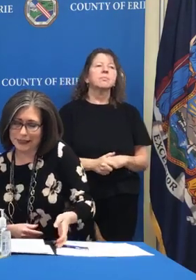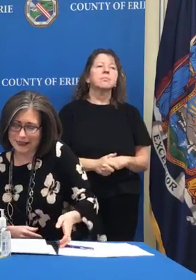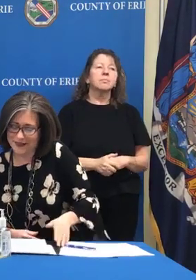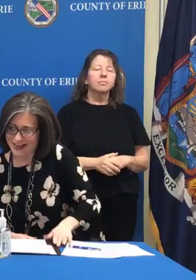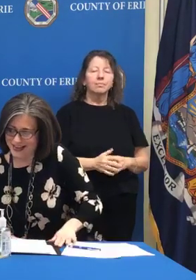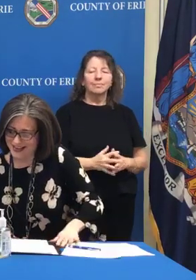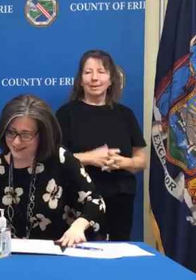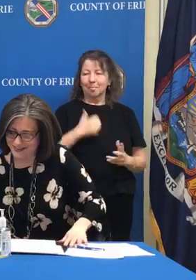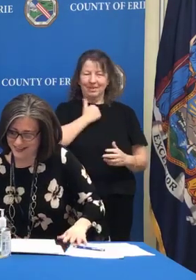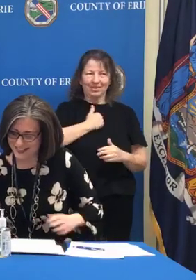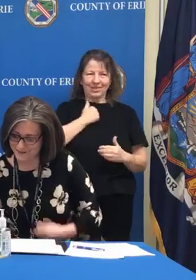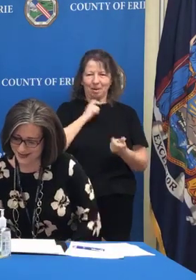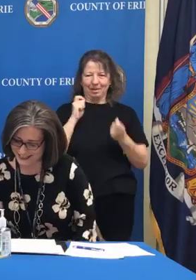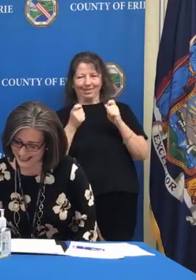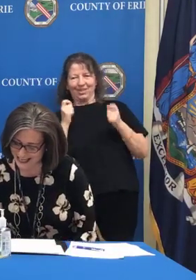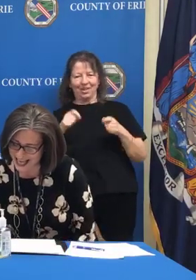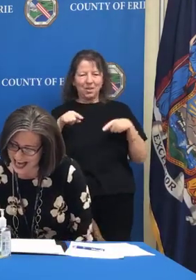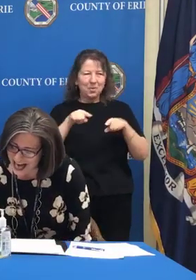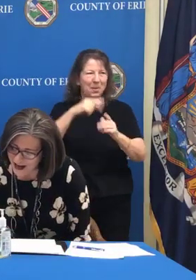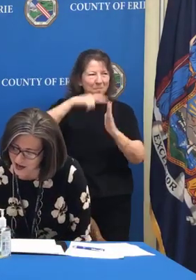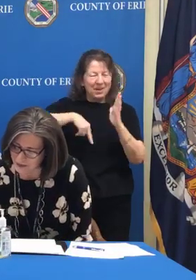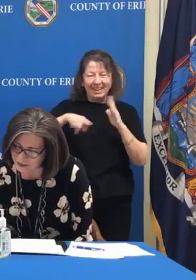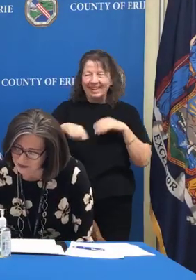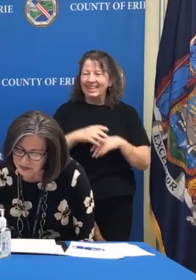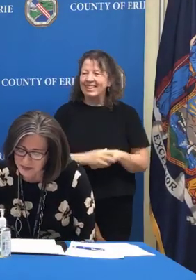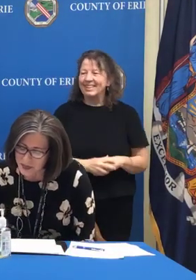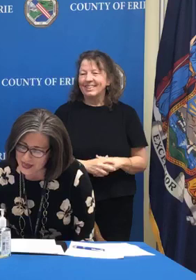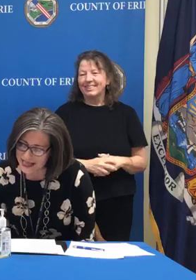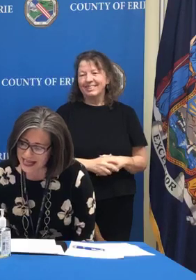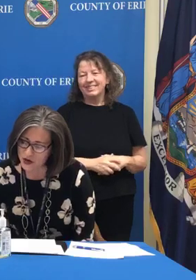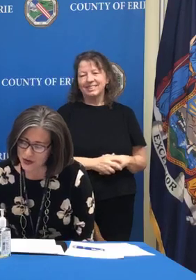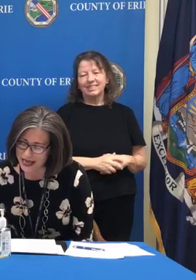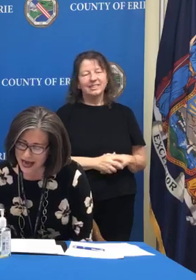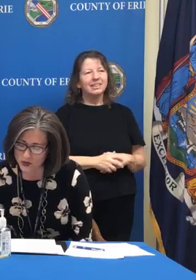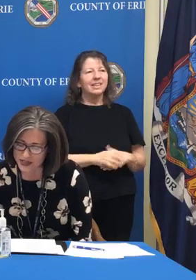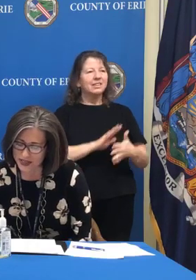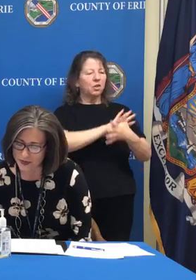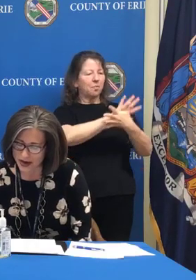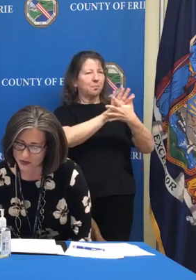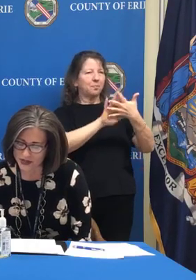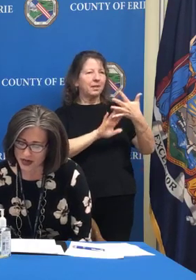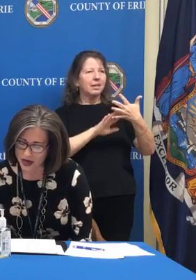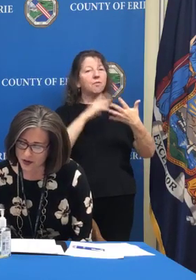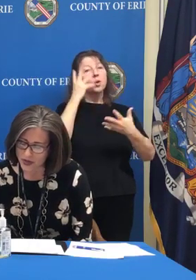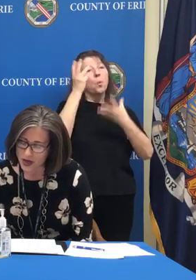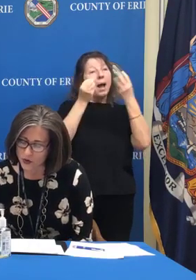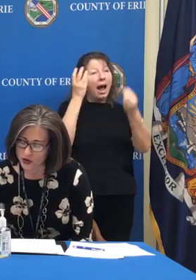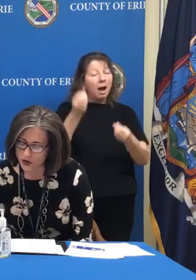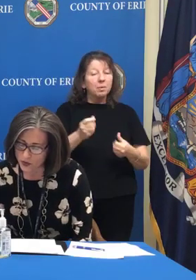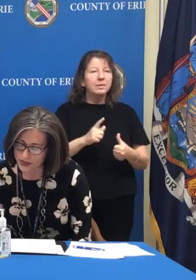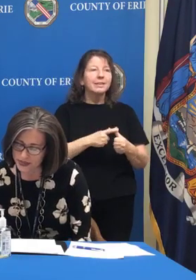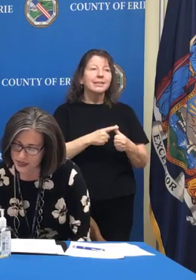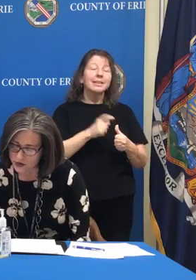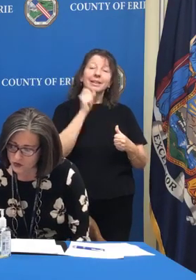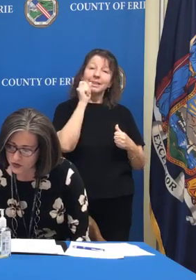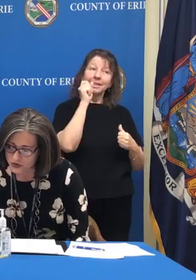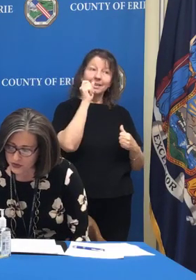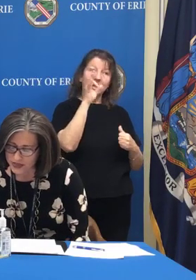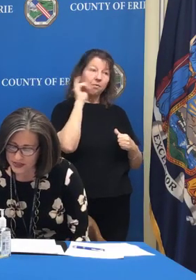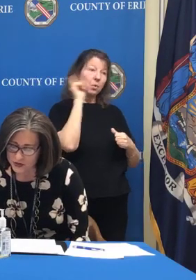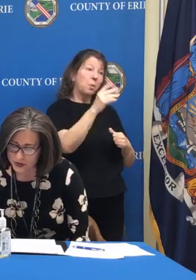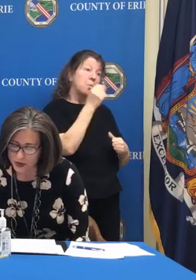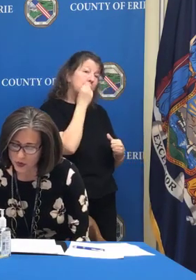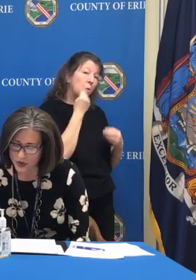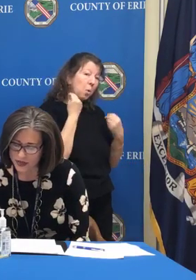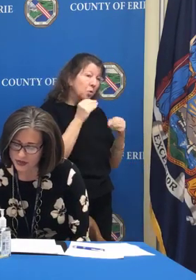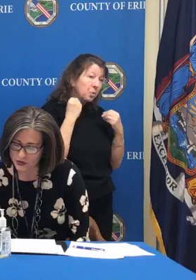shift this a little bit? I'm having a hard time reading today. Again, going out and about. When you're going to get your